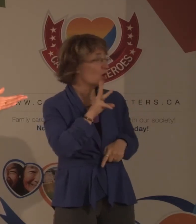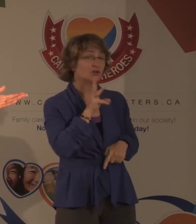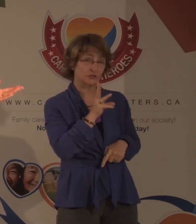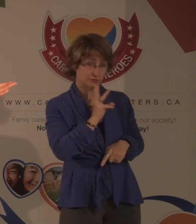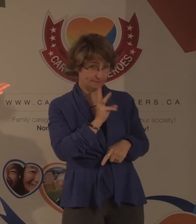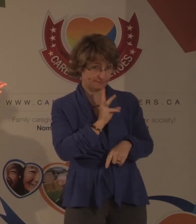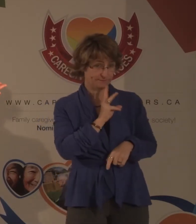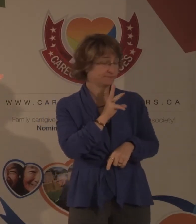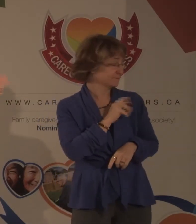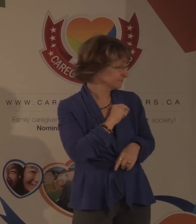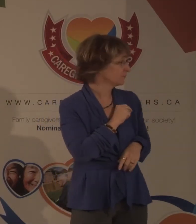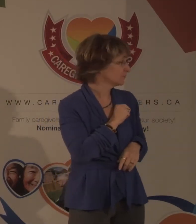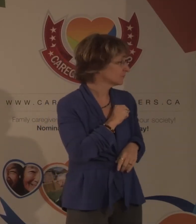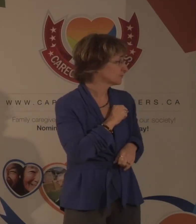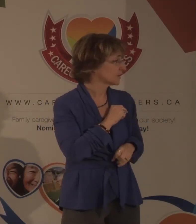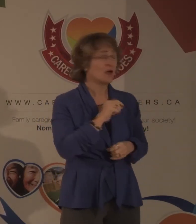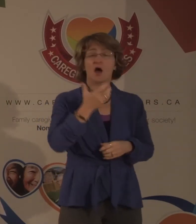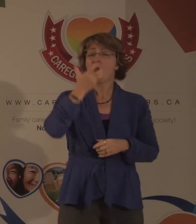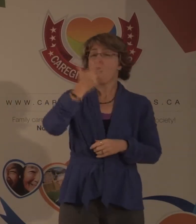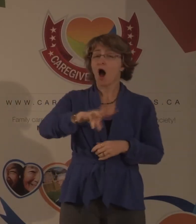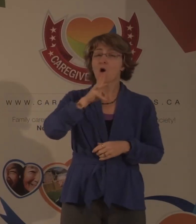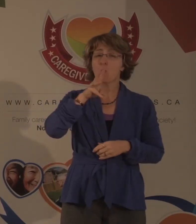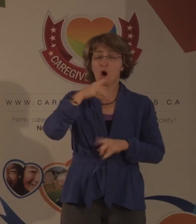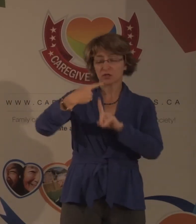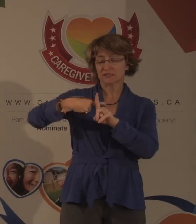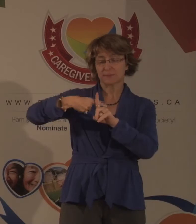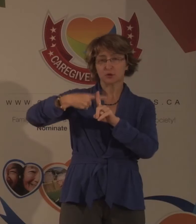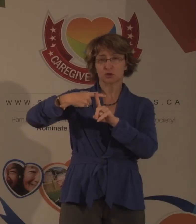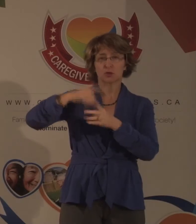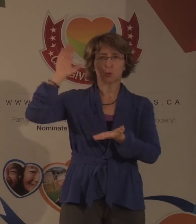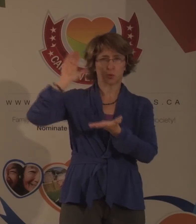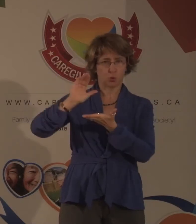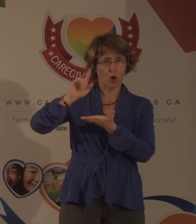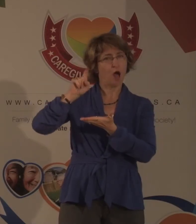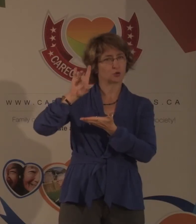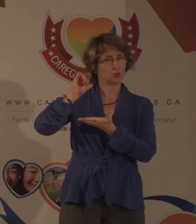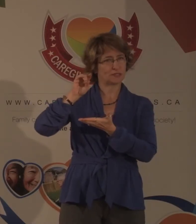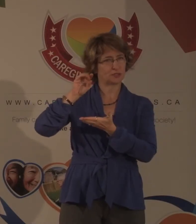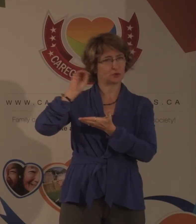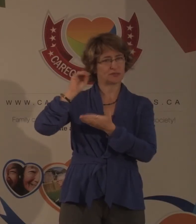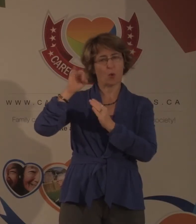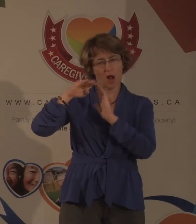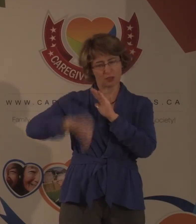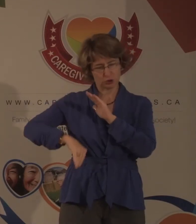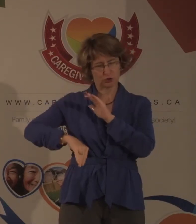with water. Reduce the hot water temperature to 120 degrees Fahrenheit or below.